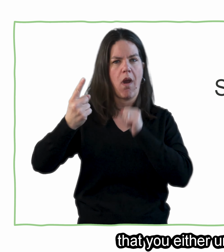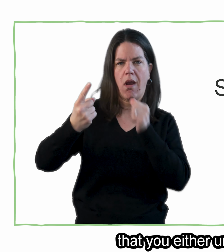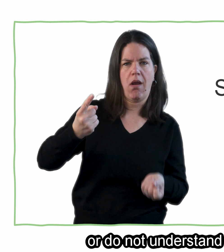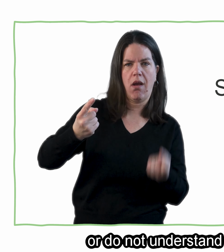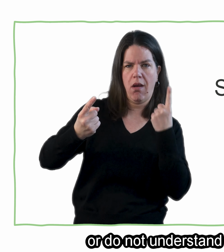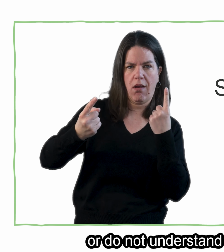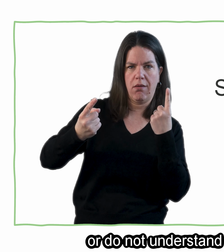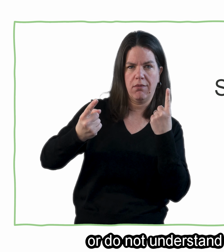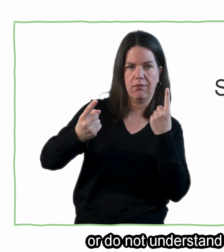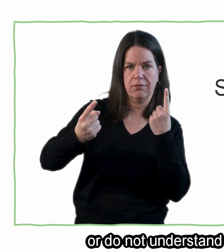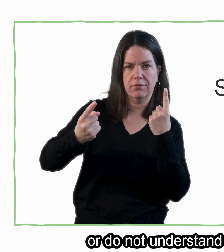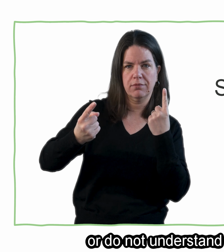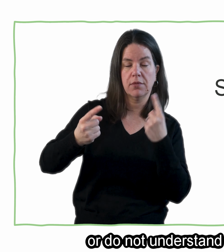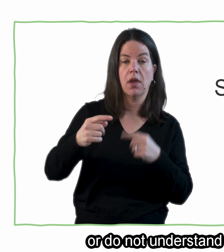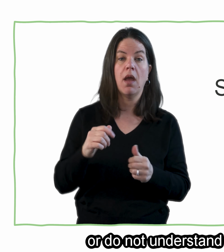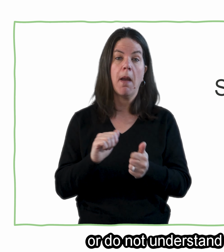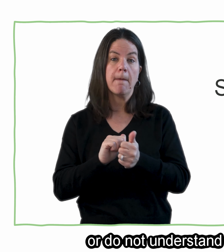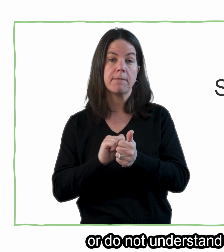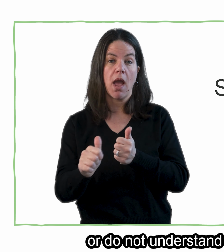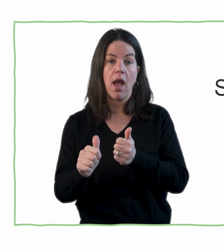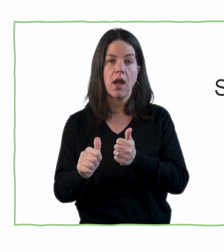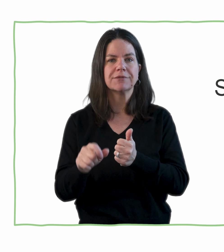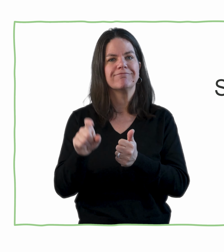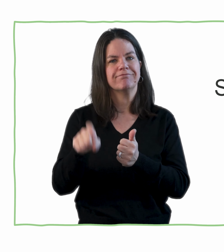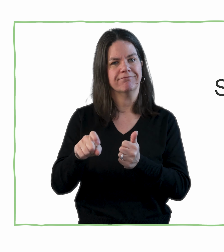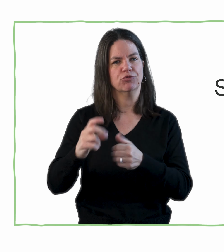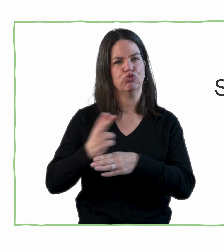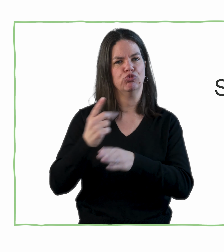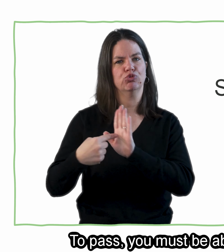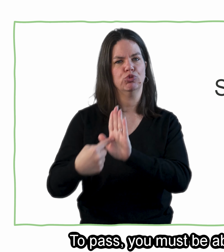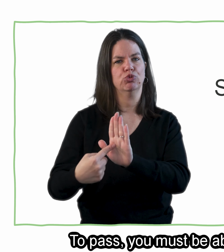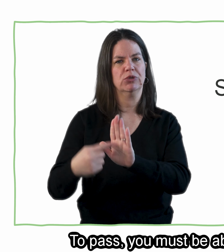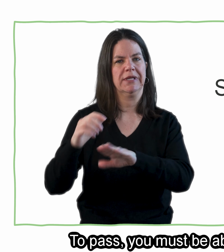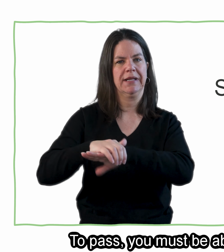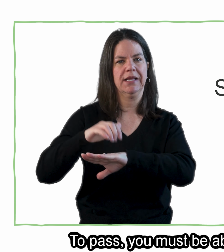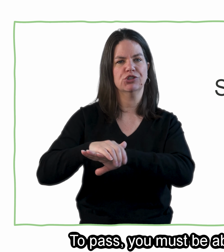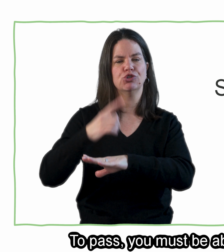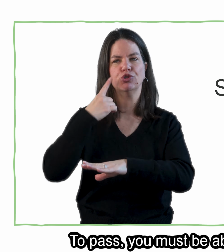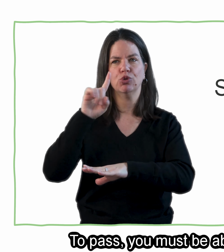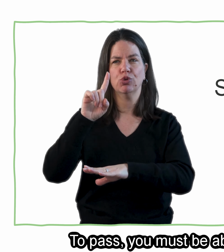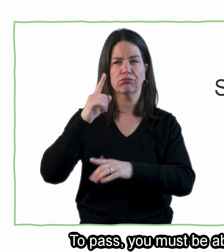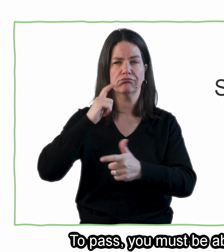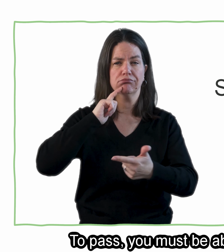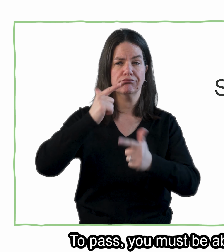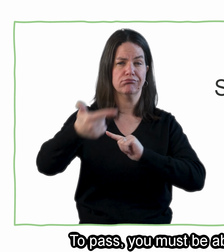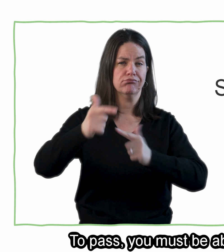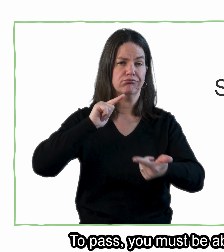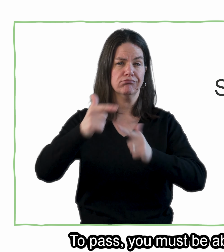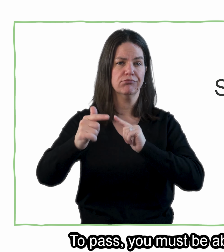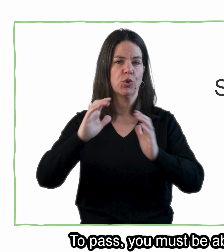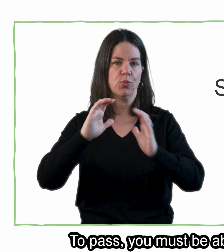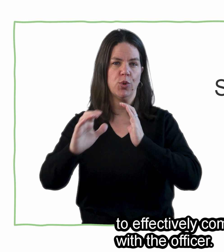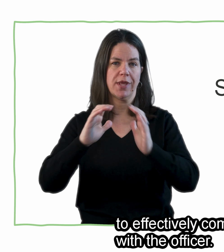or do not understand the questions. To pass, you must be able to use English to